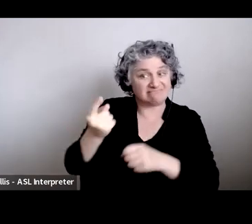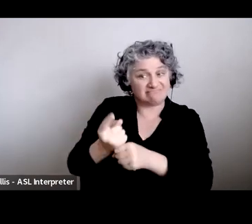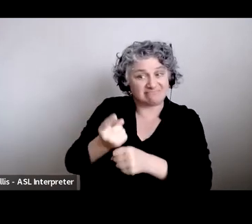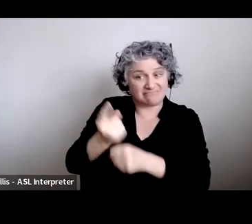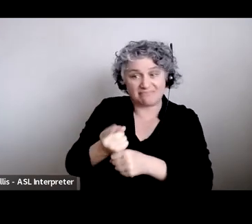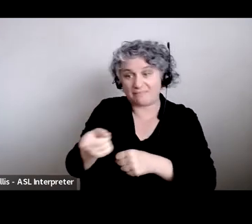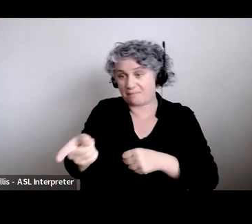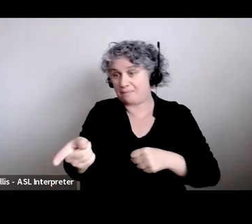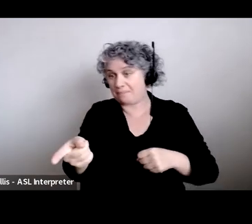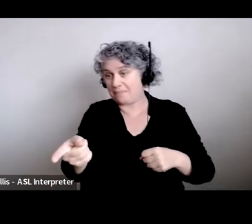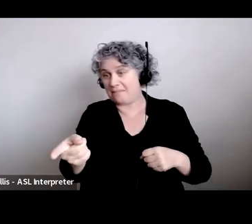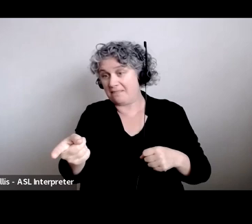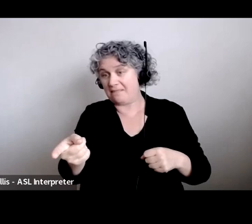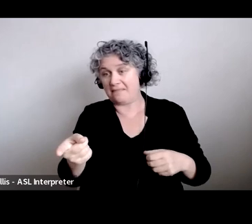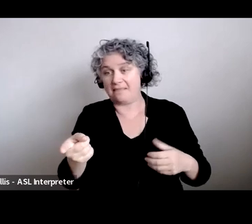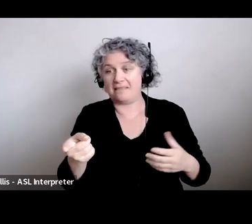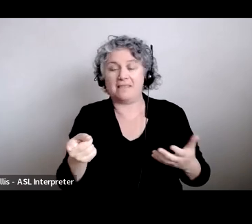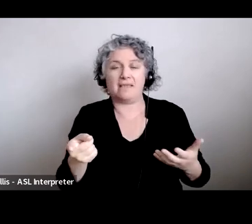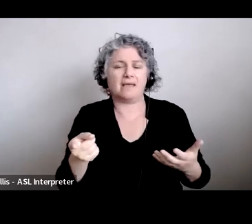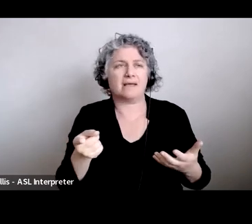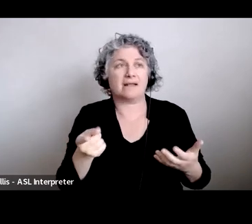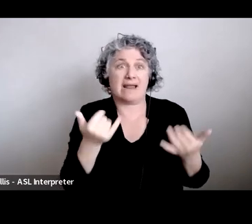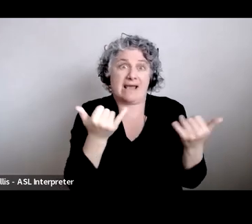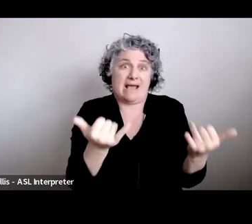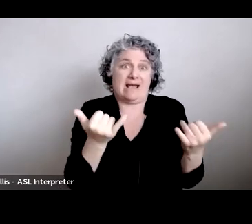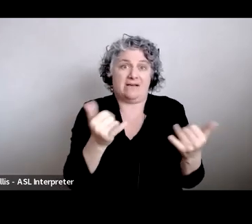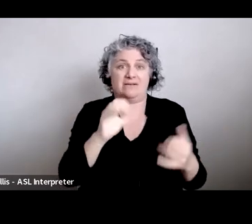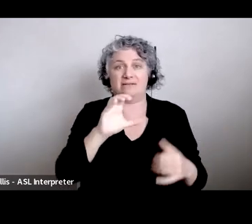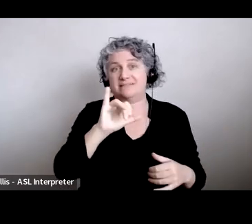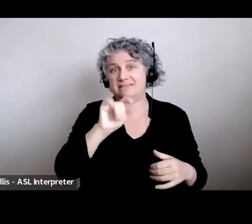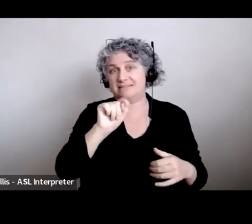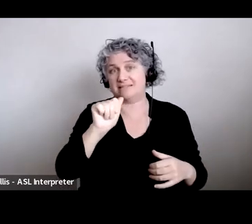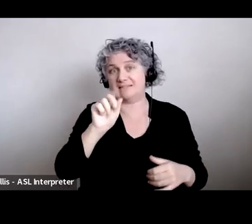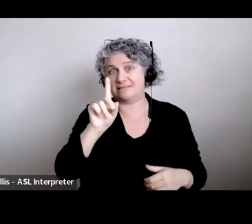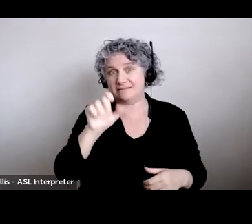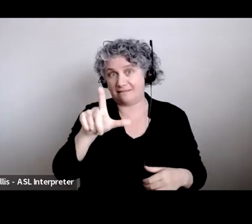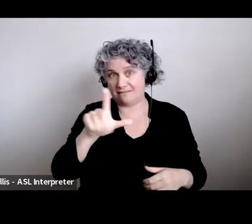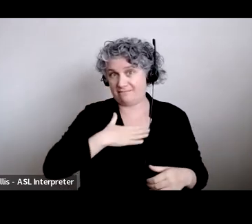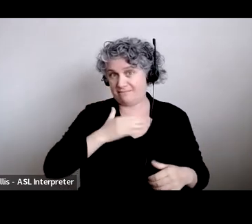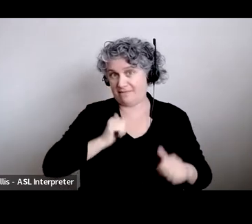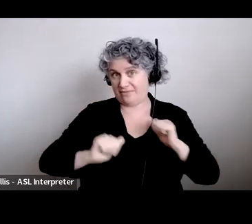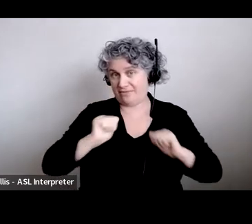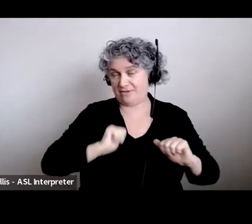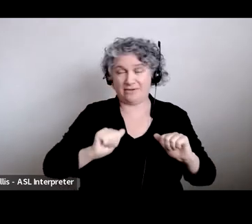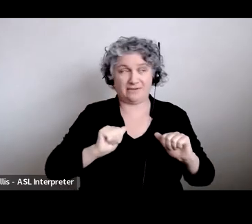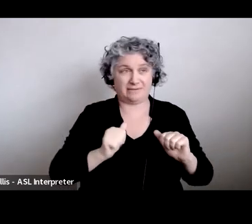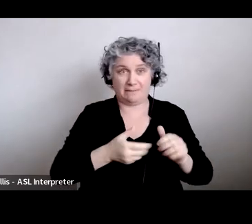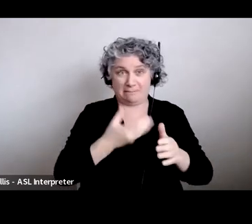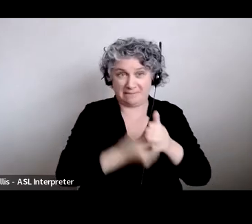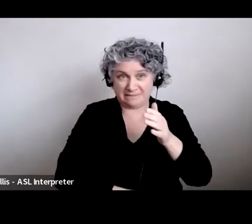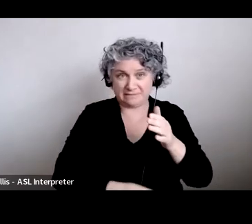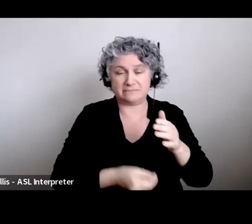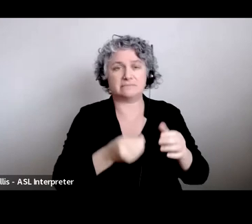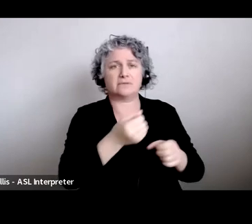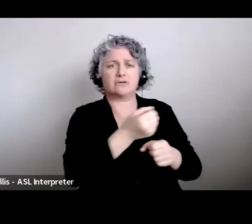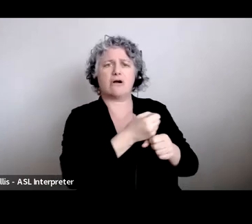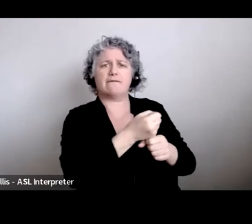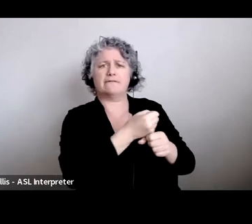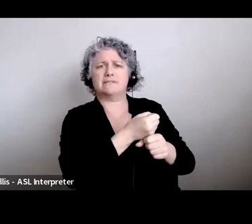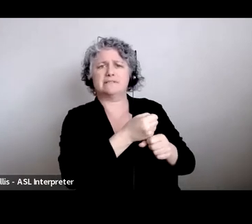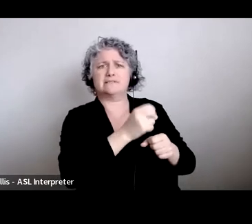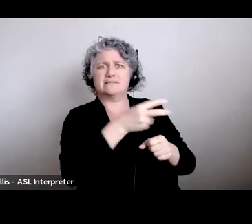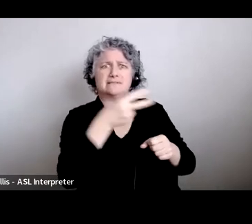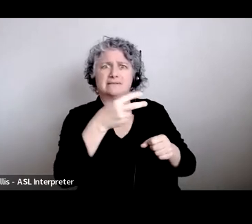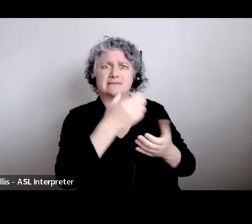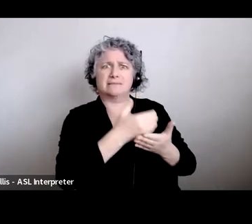think, one of the things we're missing now at the Citadel is like, not only did we lose the second cup, but we used to have a restaurant here, and that closed